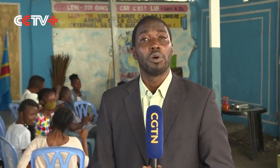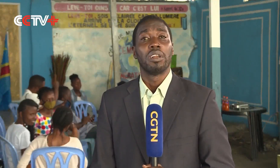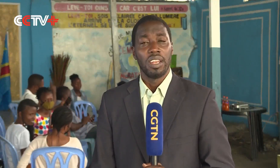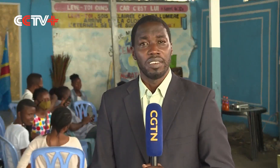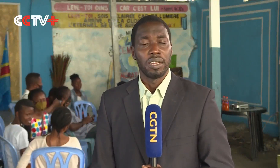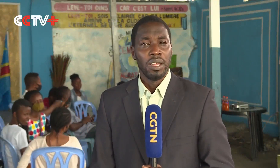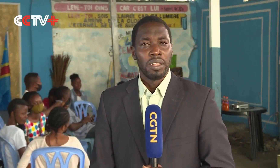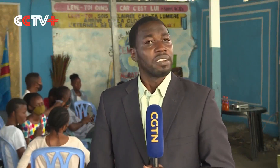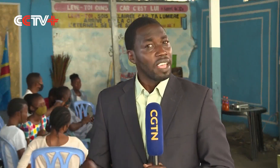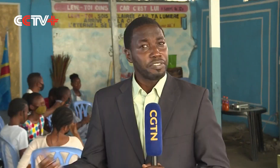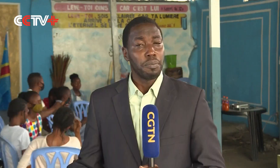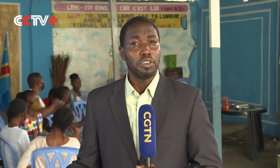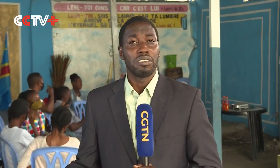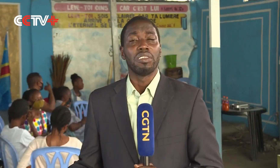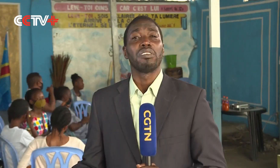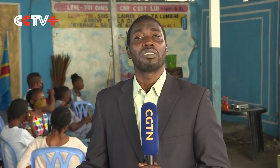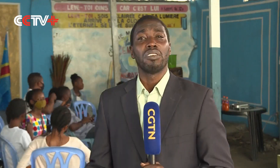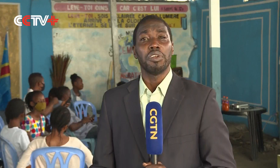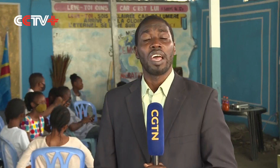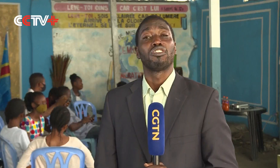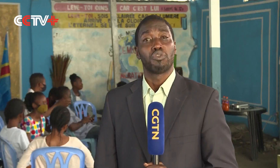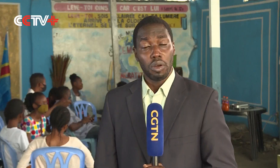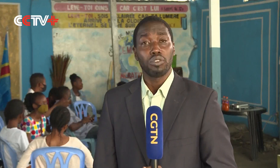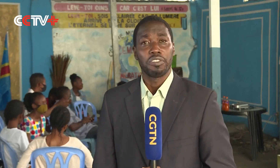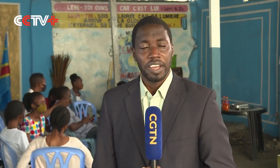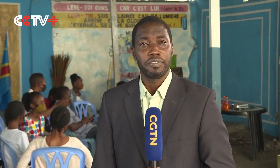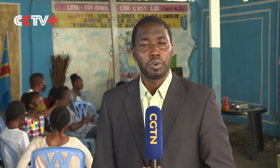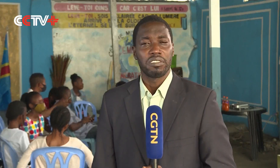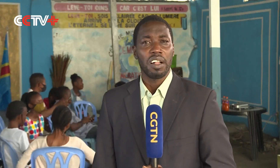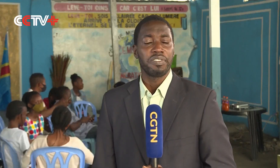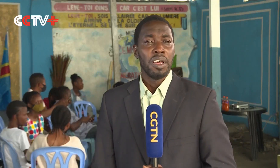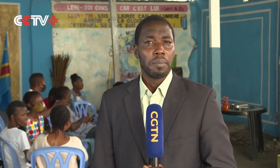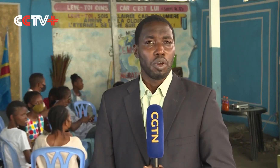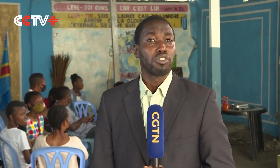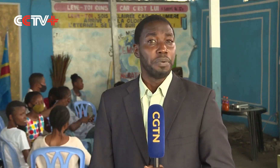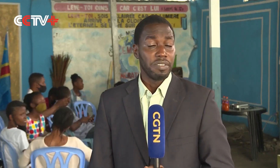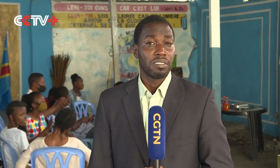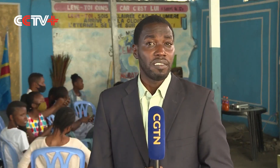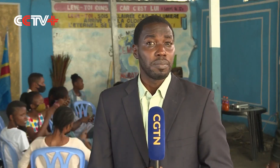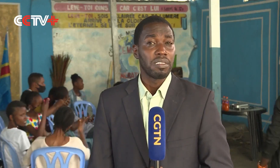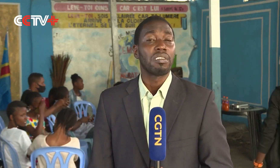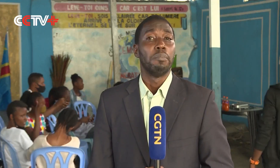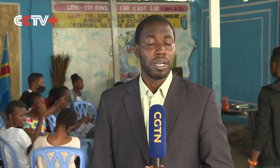earn a living. The deaf community in this country has struggled to fend for itself because previous governments abandoned